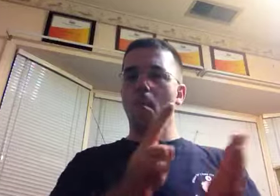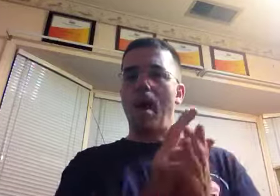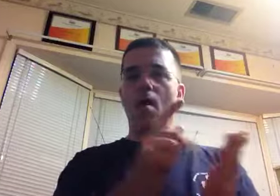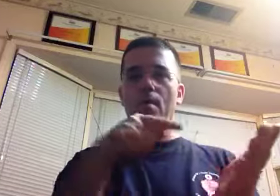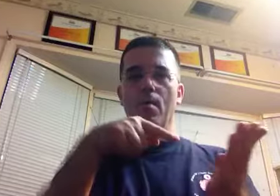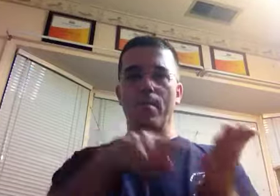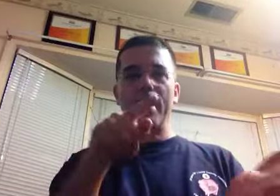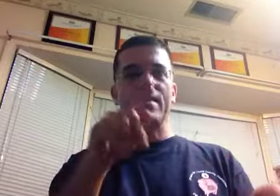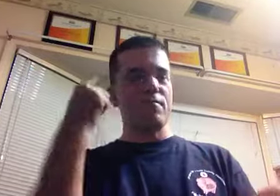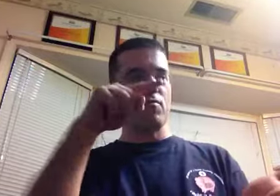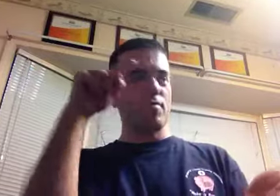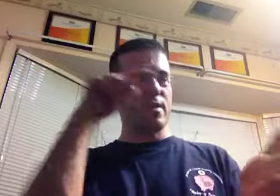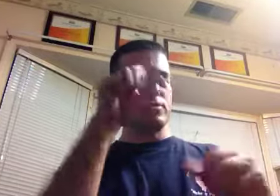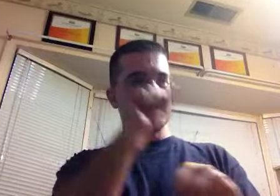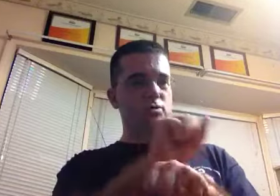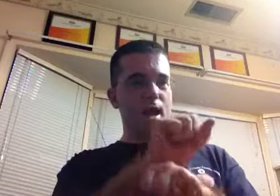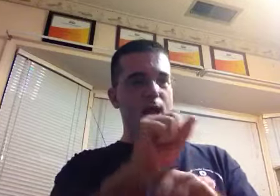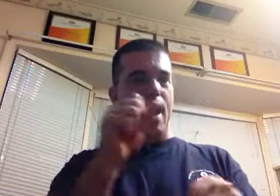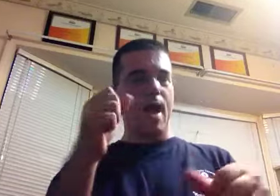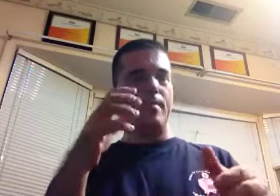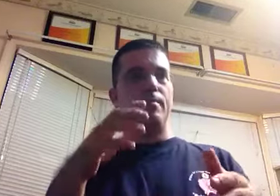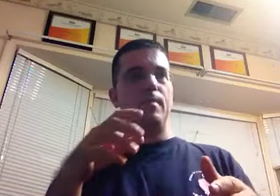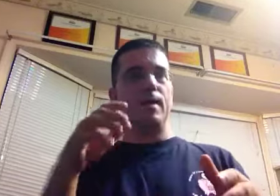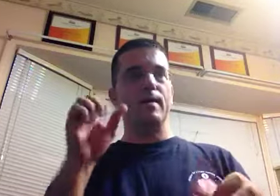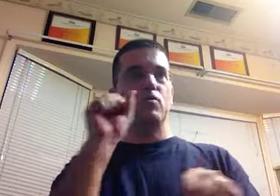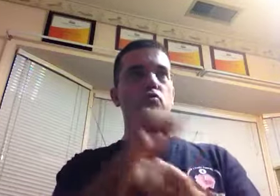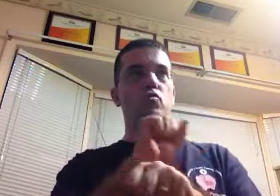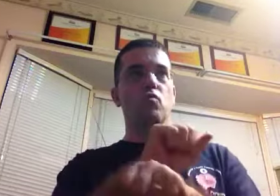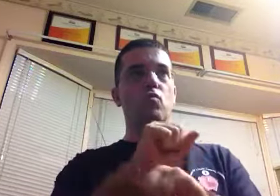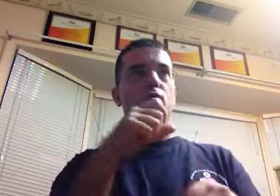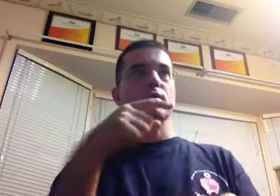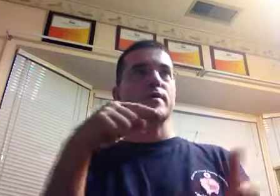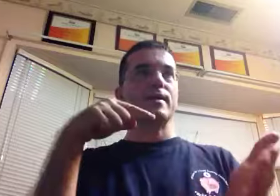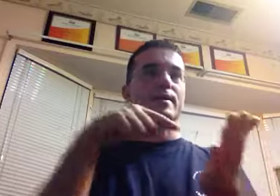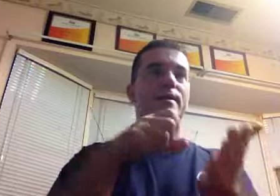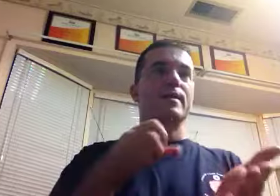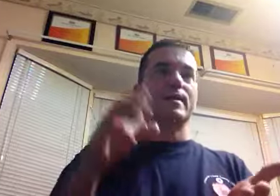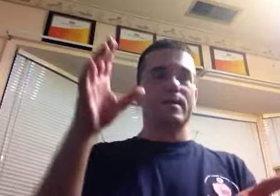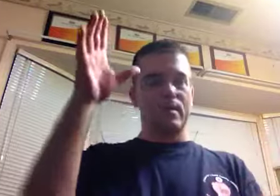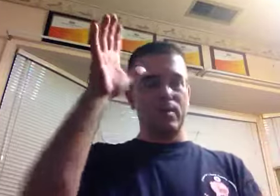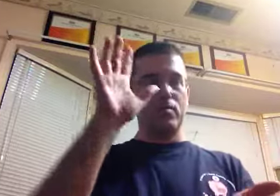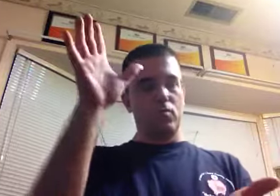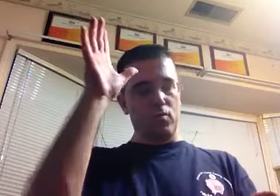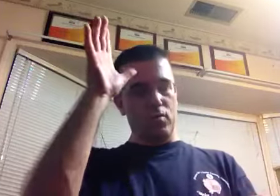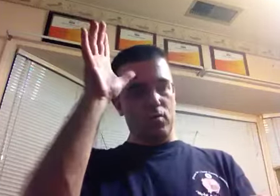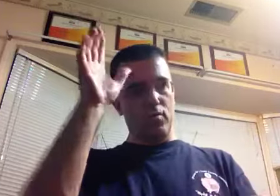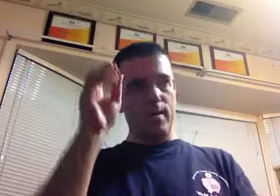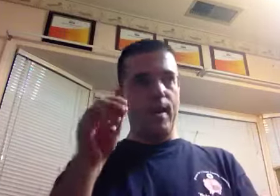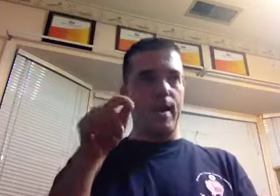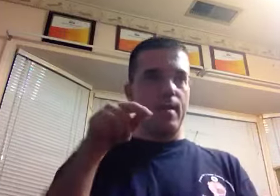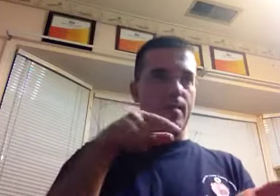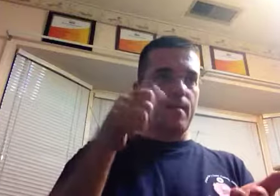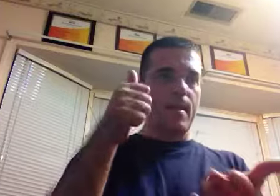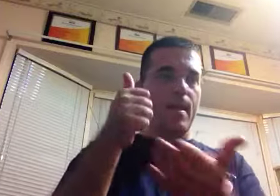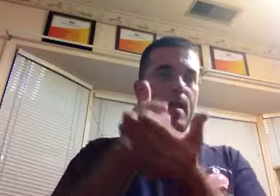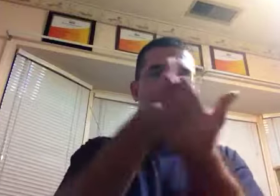certain amount, or something like that, and then you work your way into it. That might be a way to do this as well. Thank you